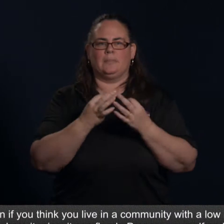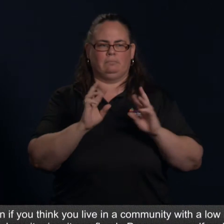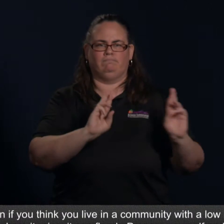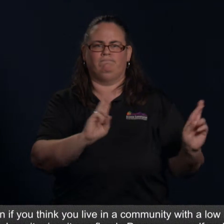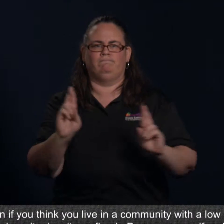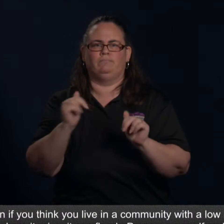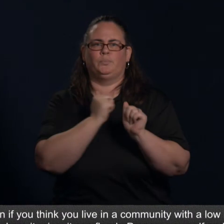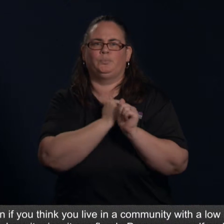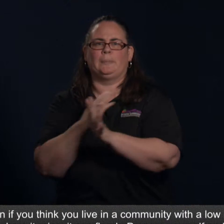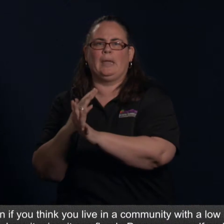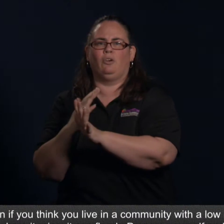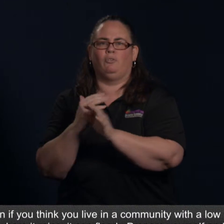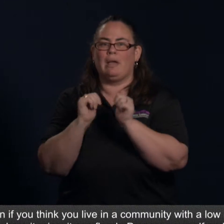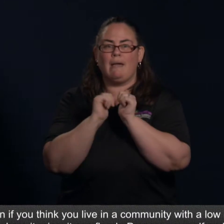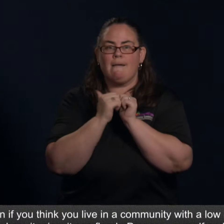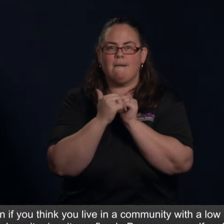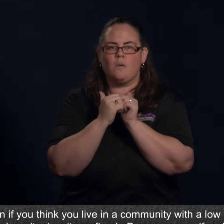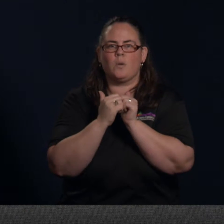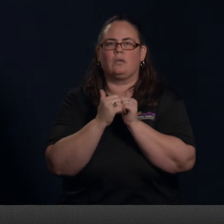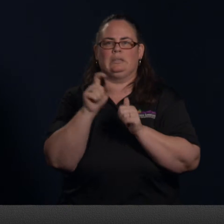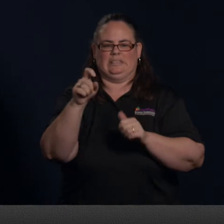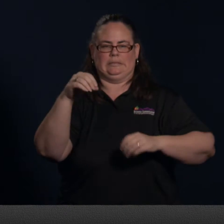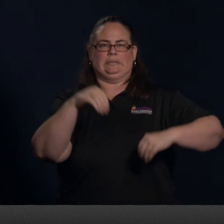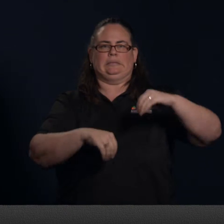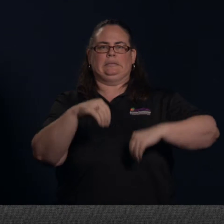Prepare yourself and your family.